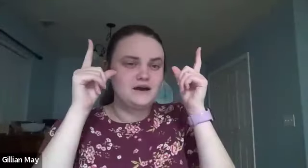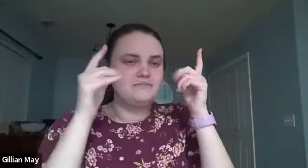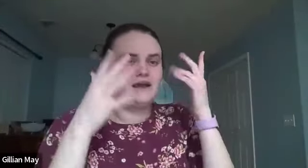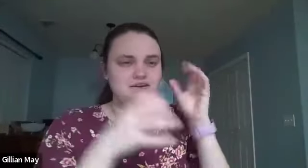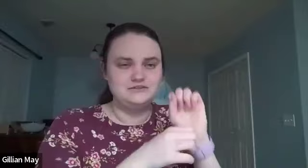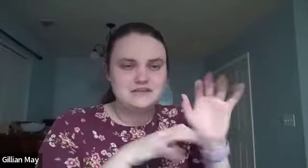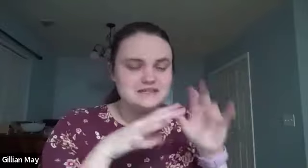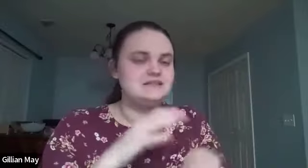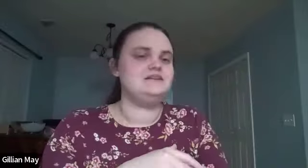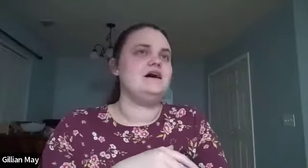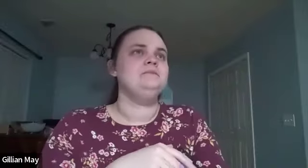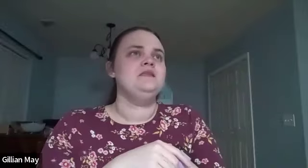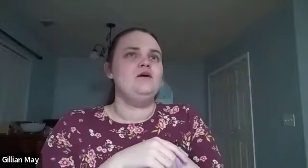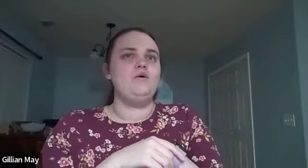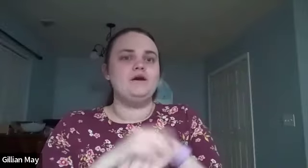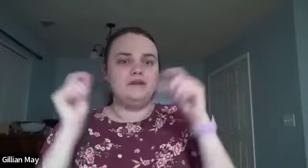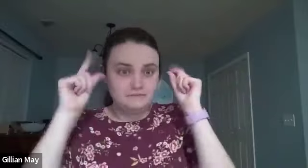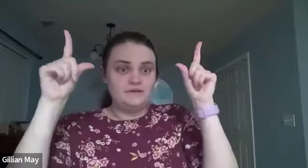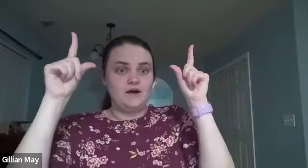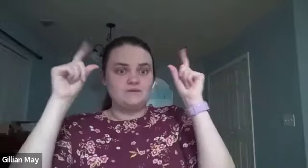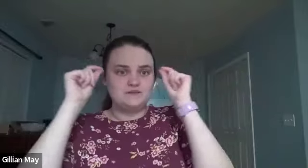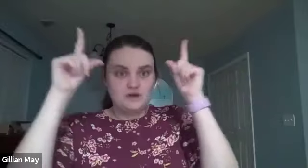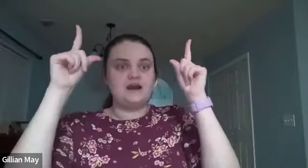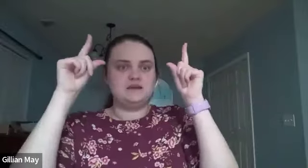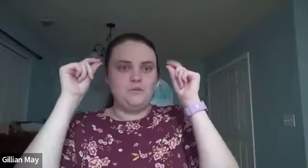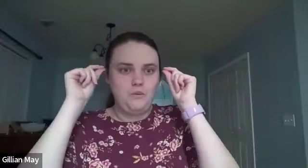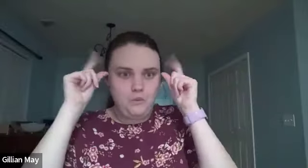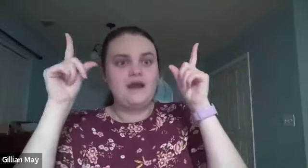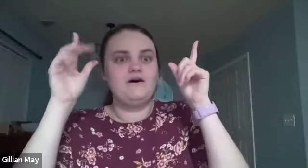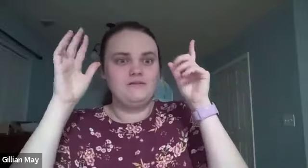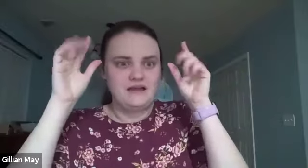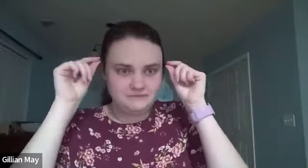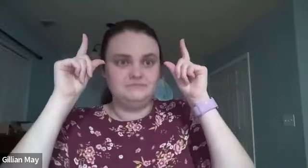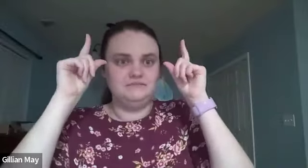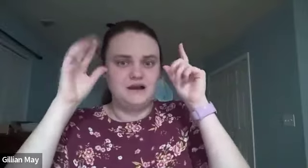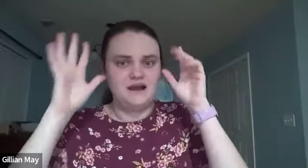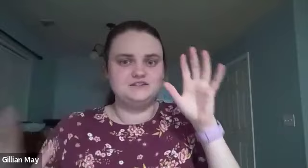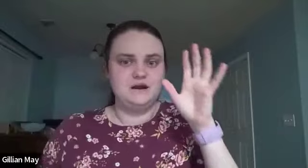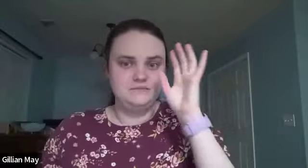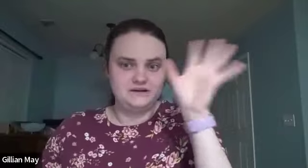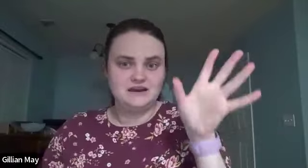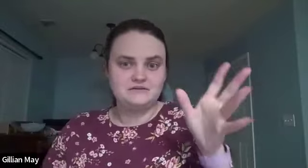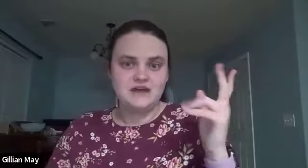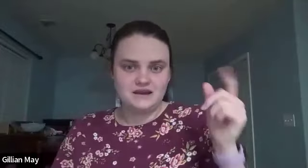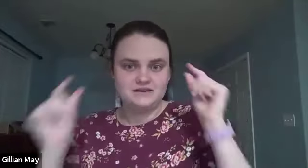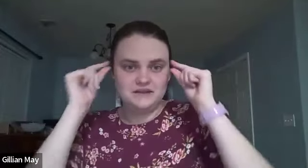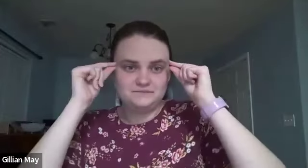up, I had to do this, or I'm like, oh, I'm surprised, like, wow, like my eyes are bugged out, that kind of thing.